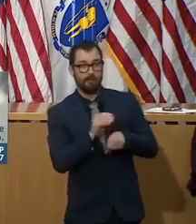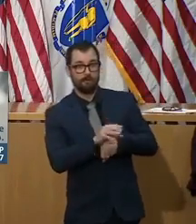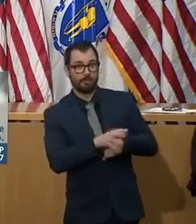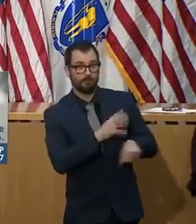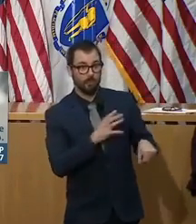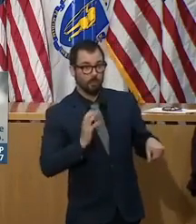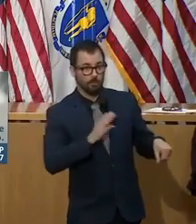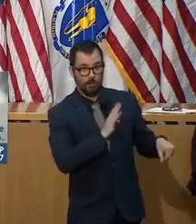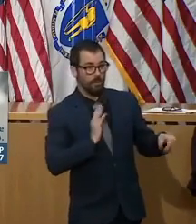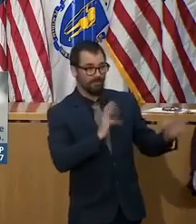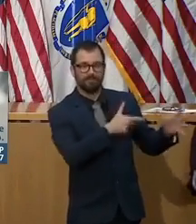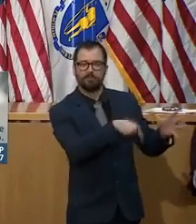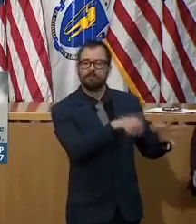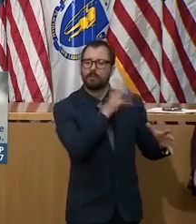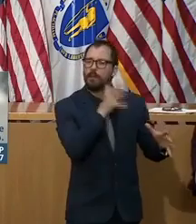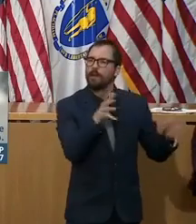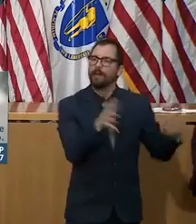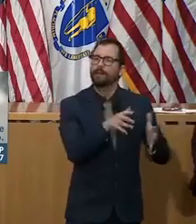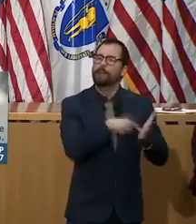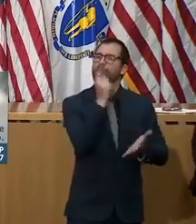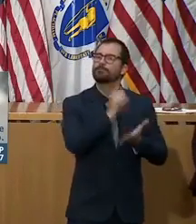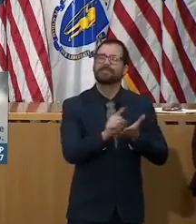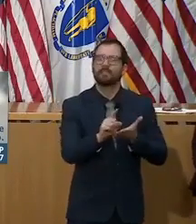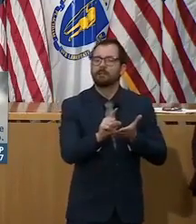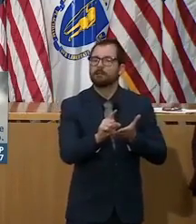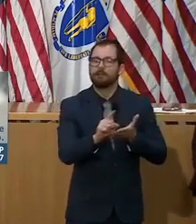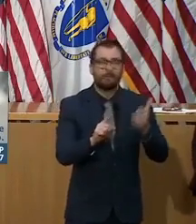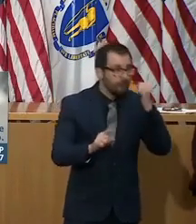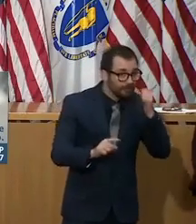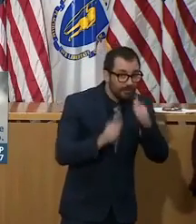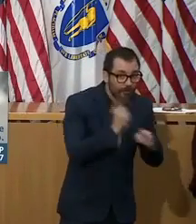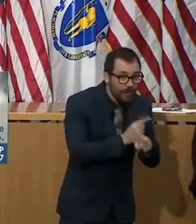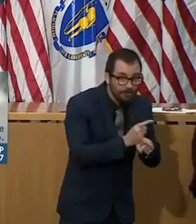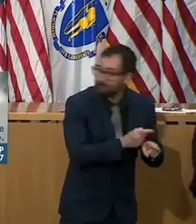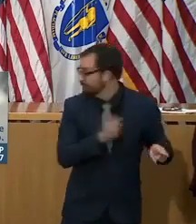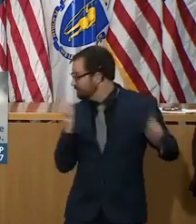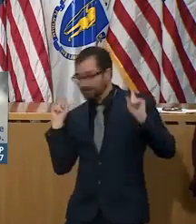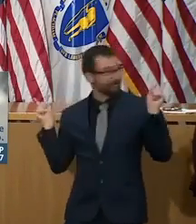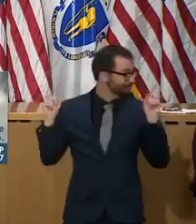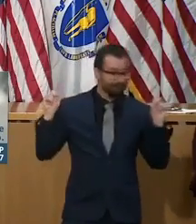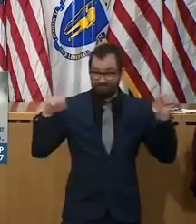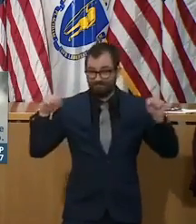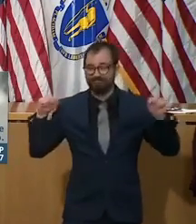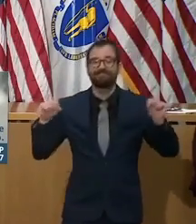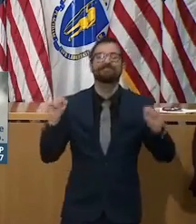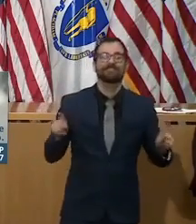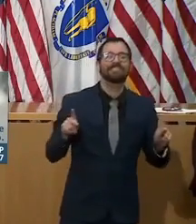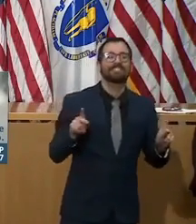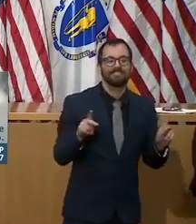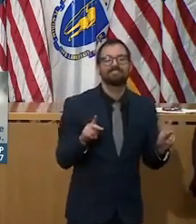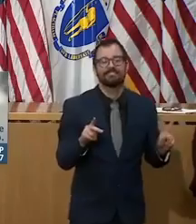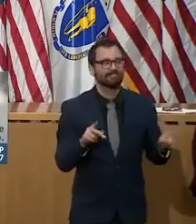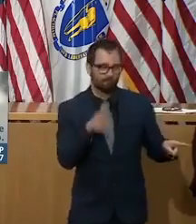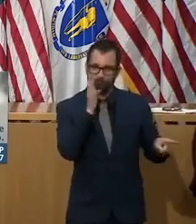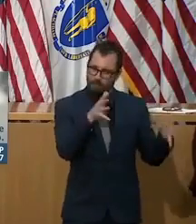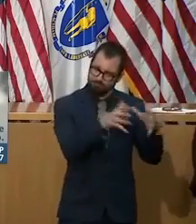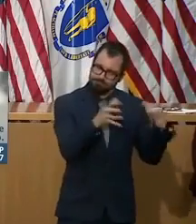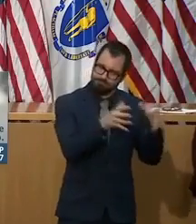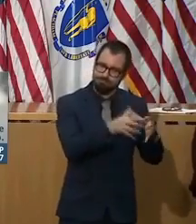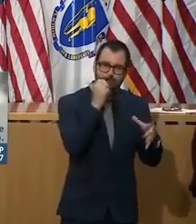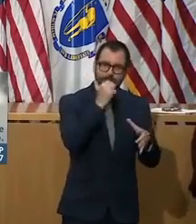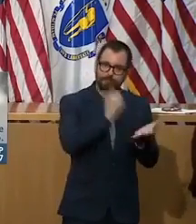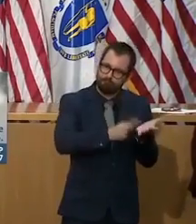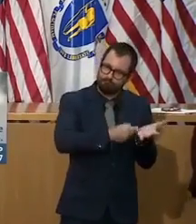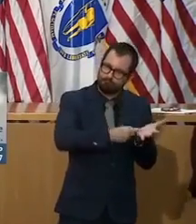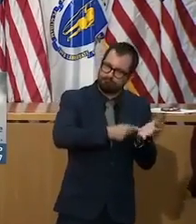right? Since we no longer have days. They're going to be working every day between now and the